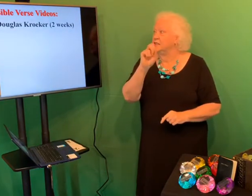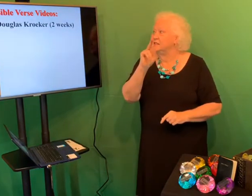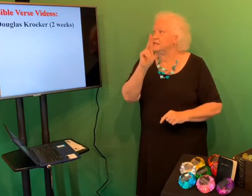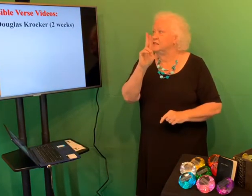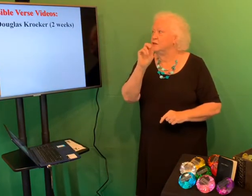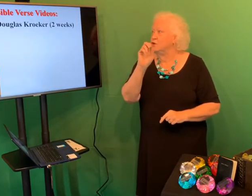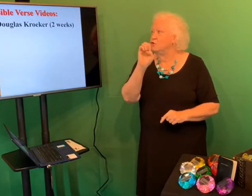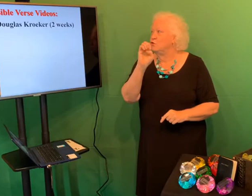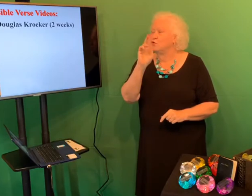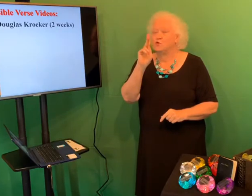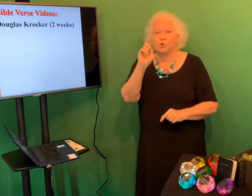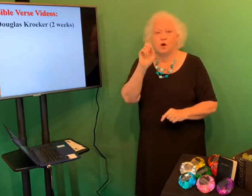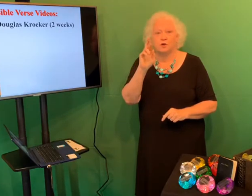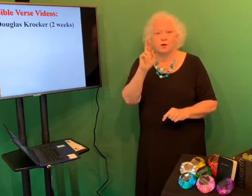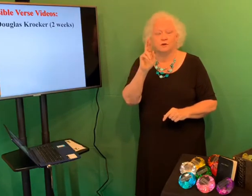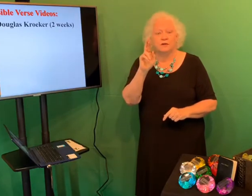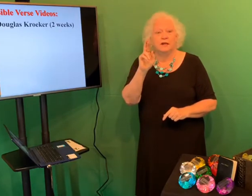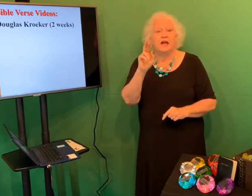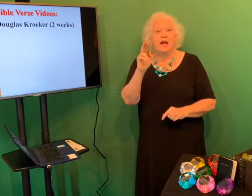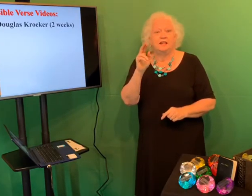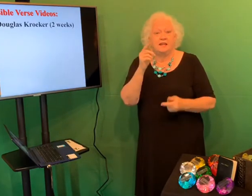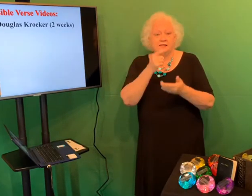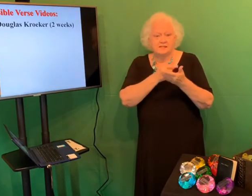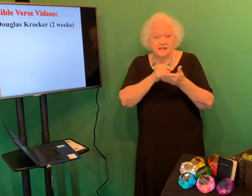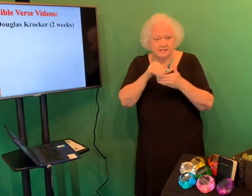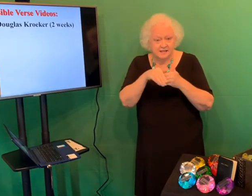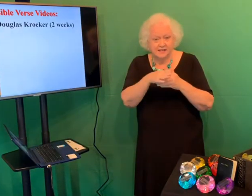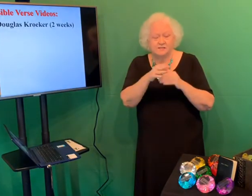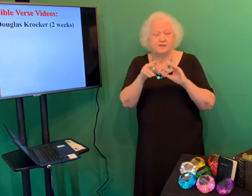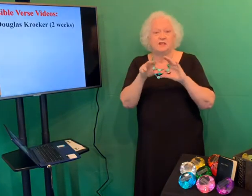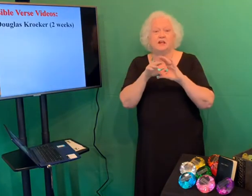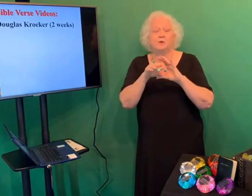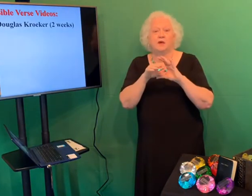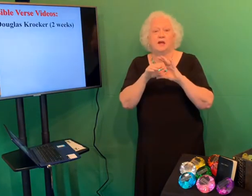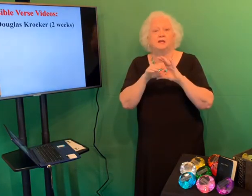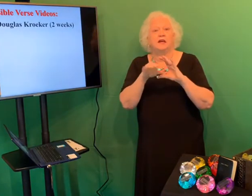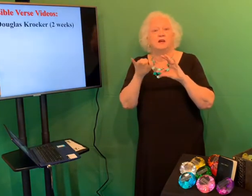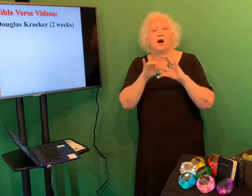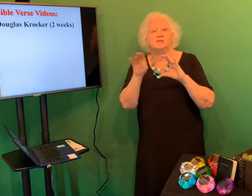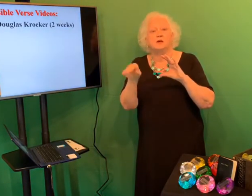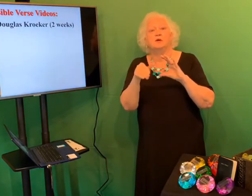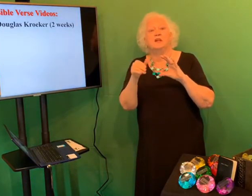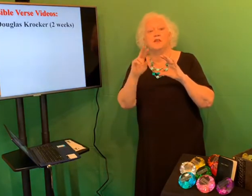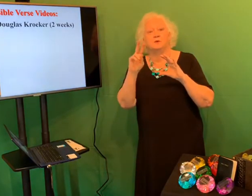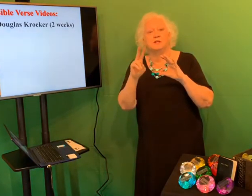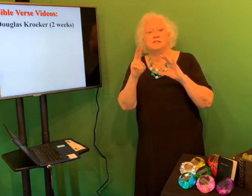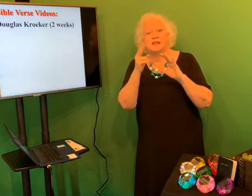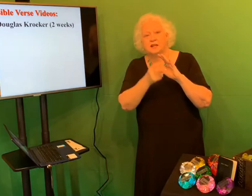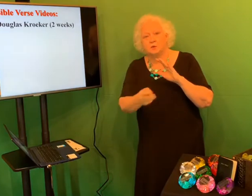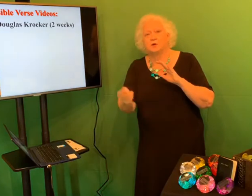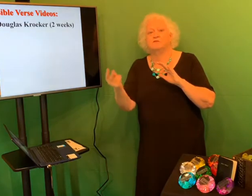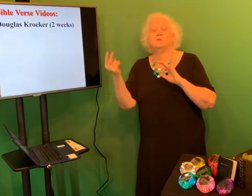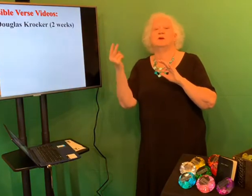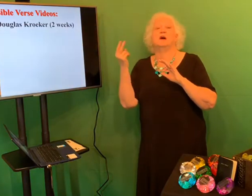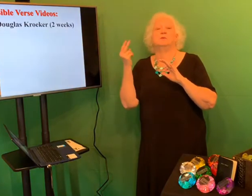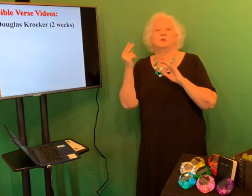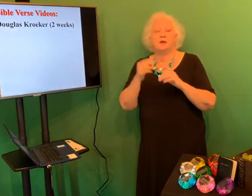Douglas Croker, and he sent his video in, and also another one, a second one from a couple of weeks